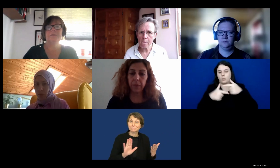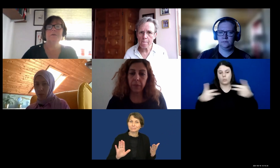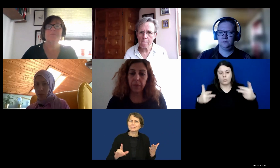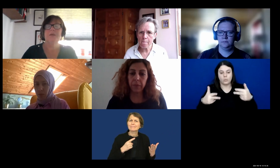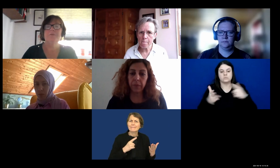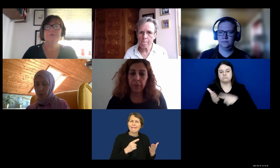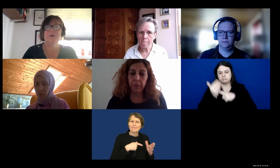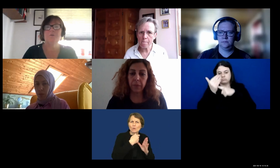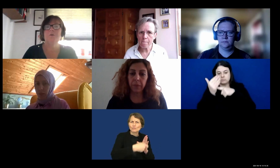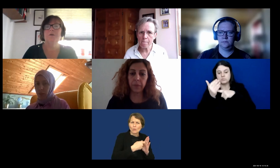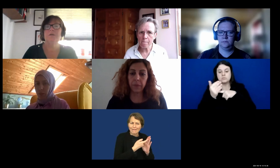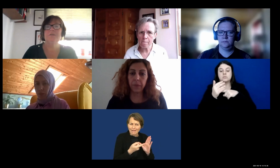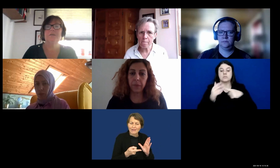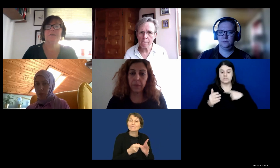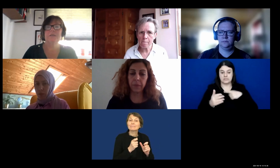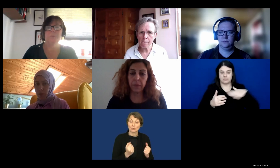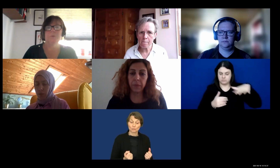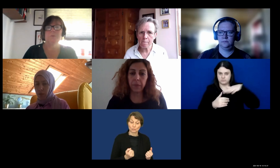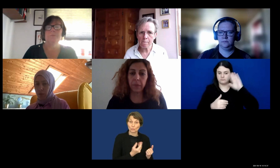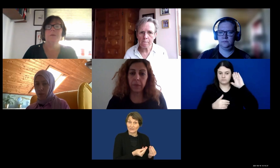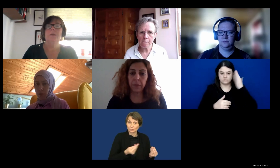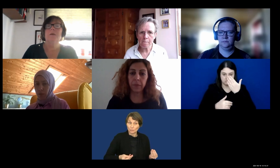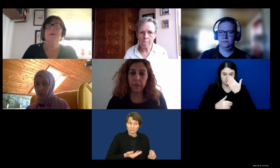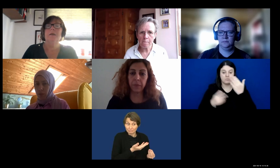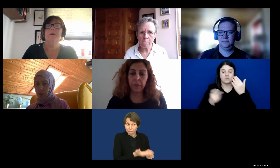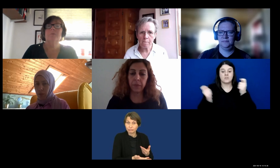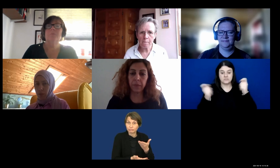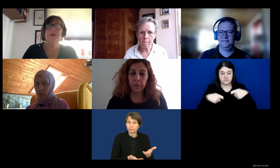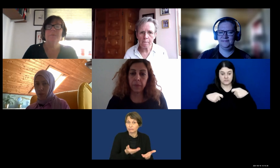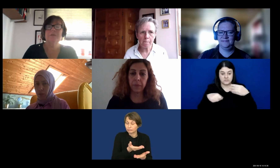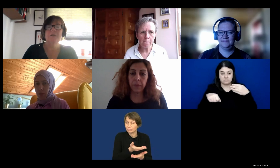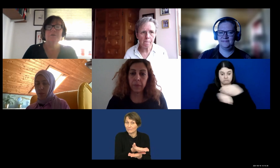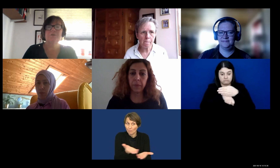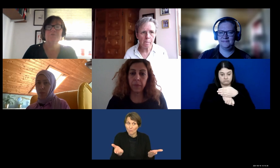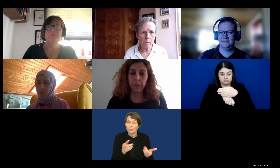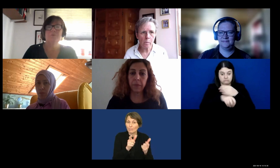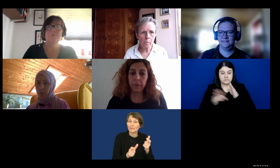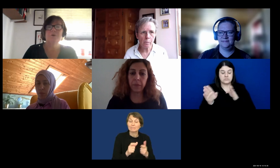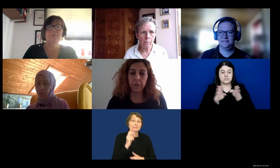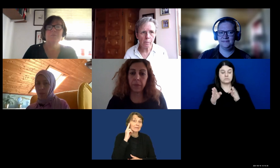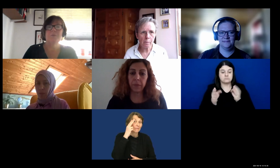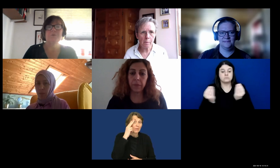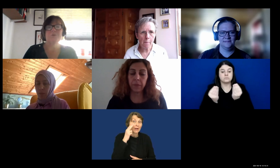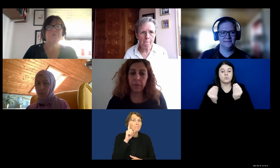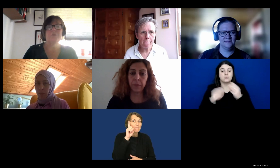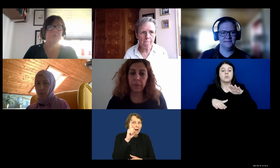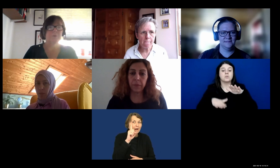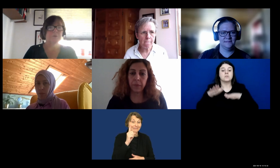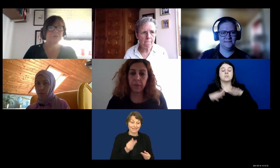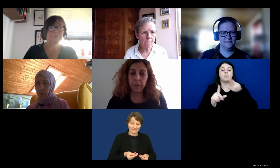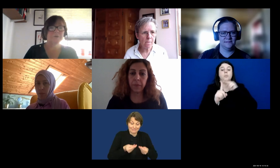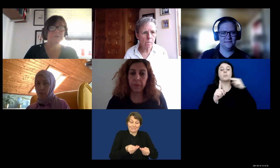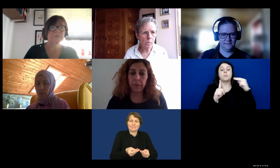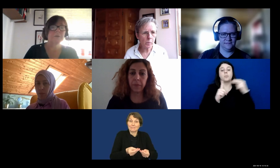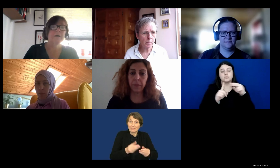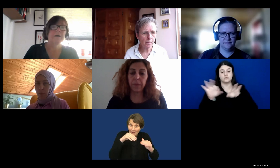with deaf blindness? If so, is it accessible? Now, Perhaps I'll answer from the point of view of the